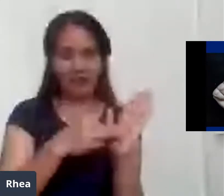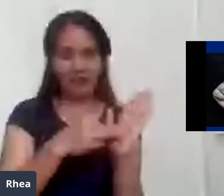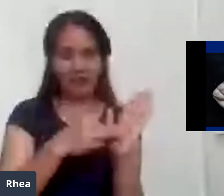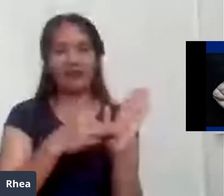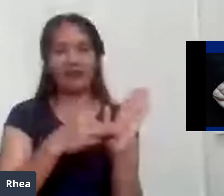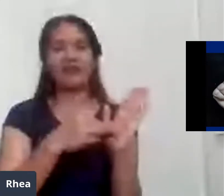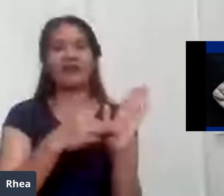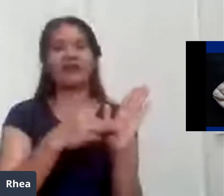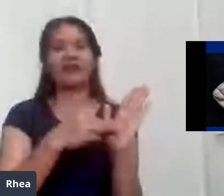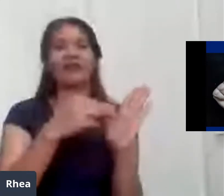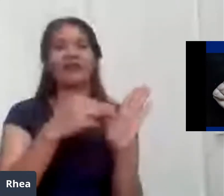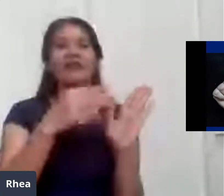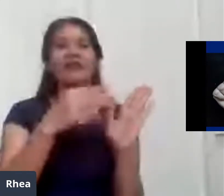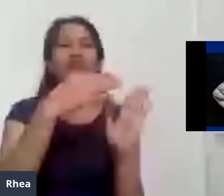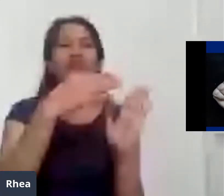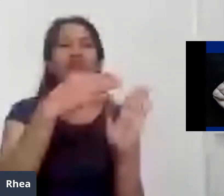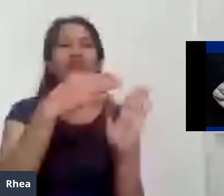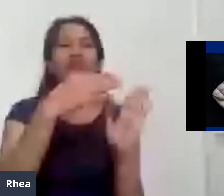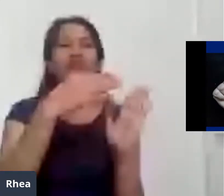million,